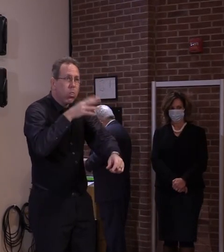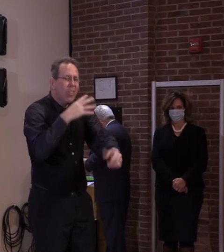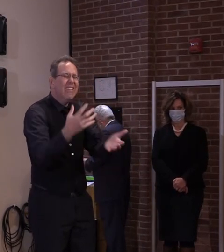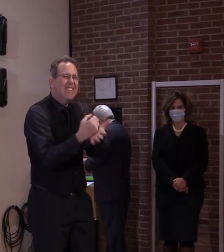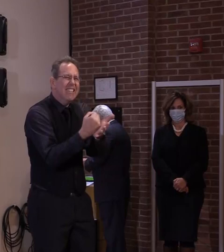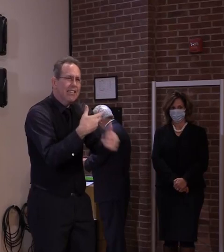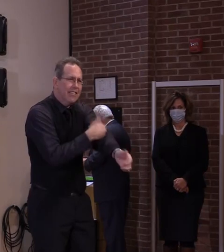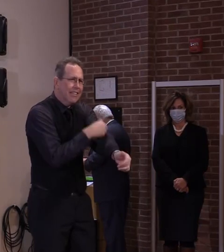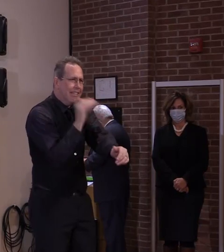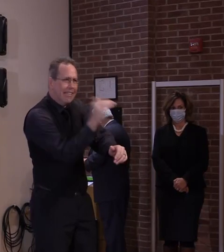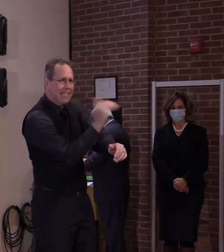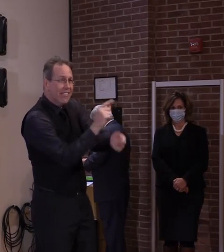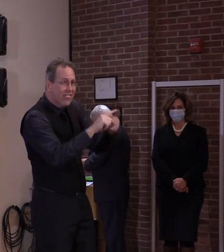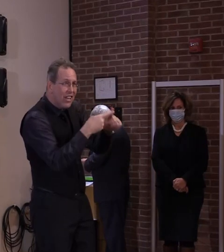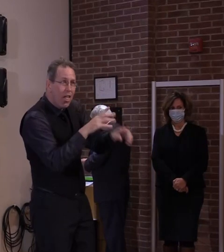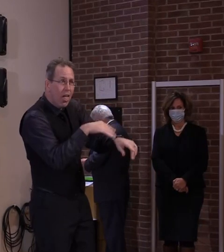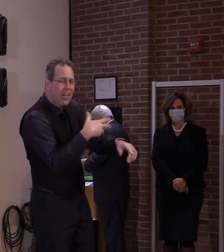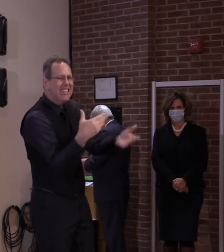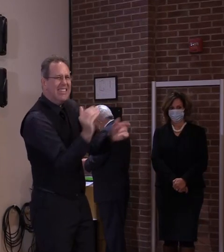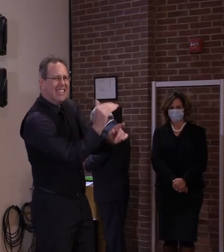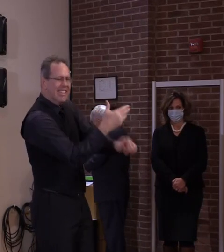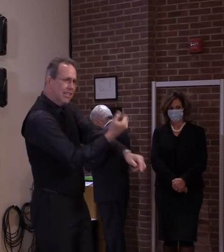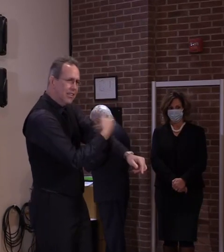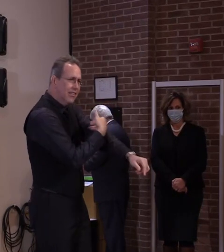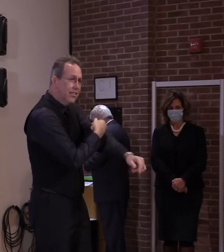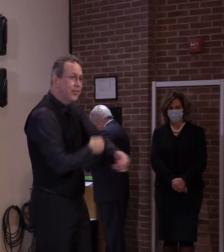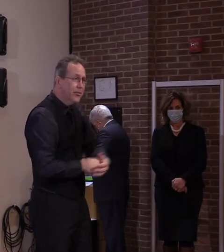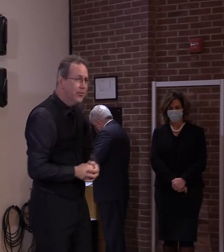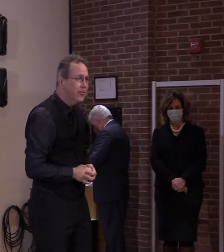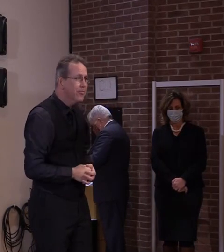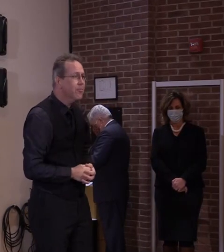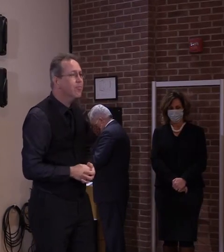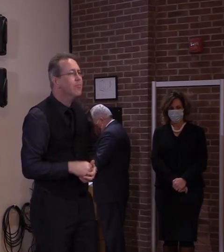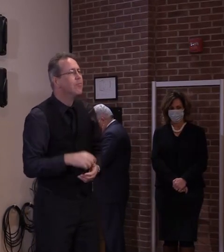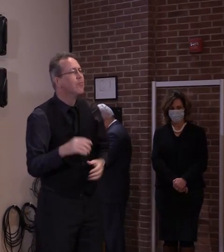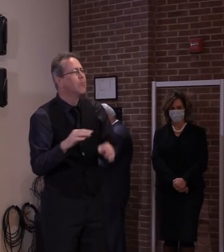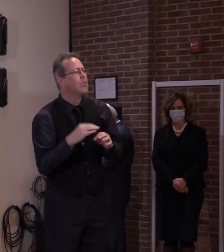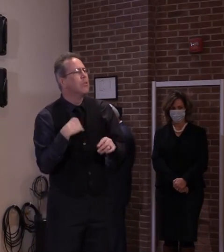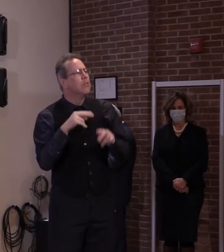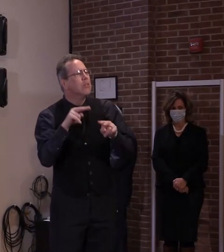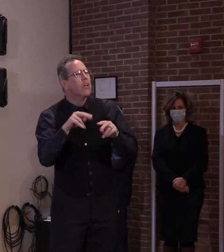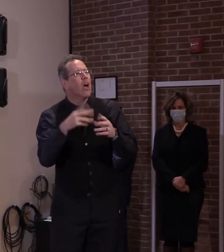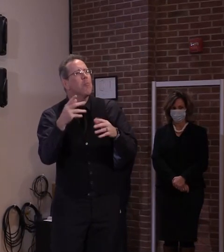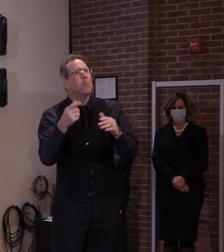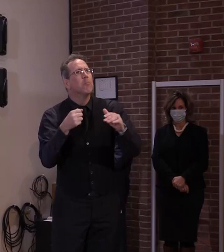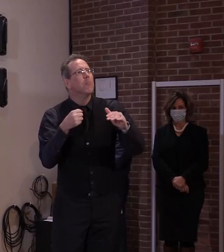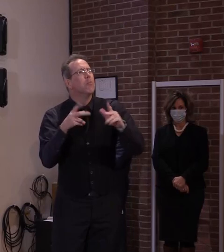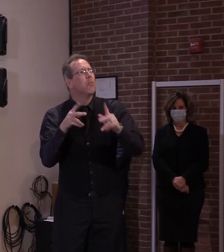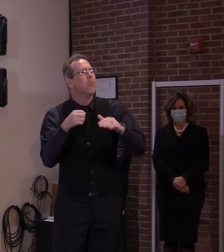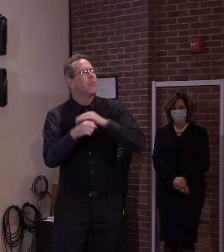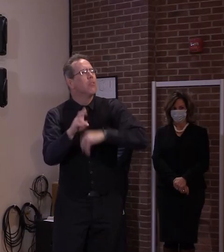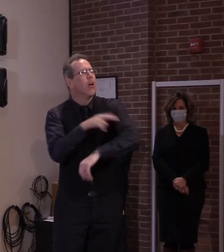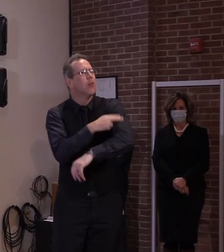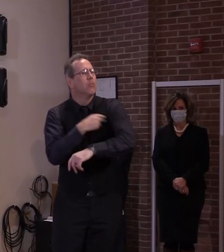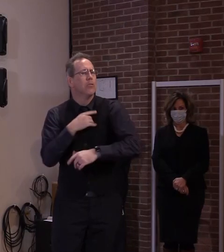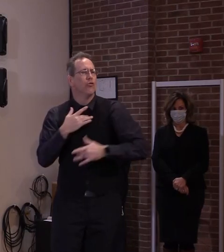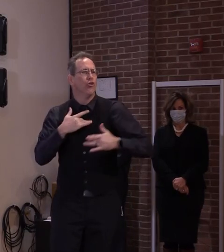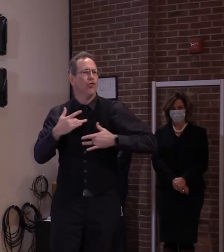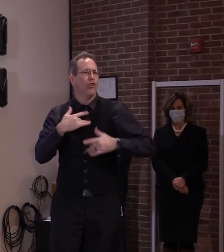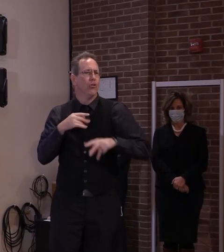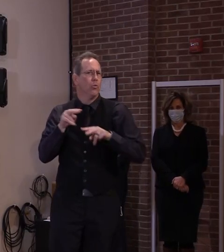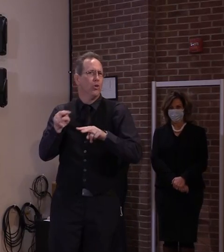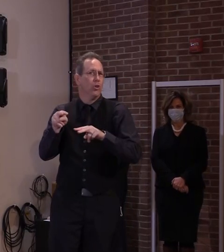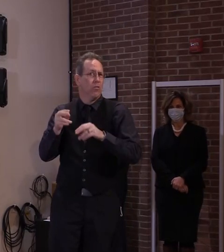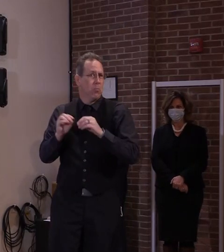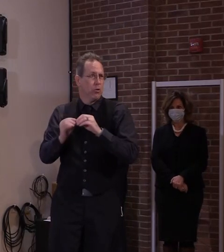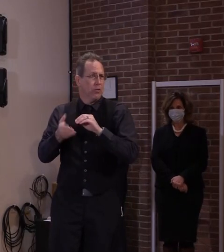sure that they're protecting themselves and to watch the hospitalizations. And again, what we're seeing today and over